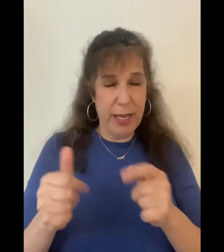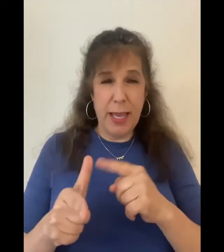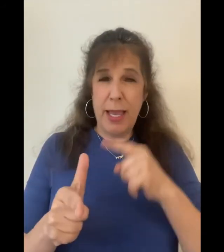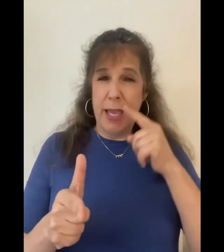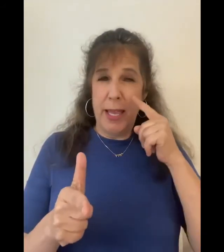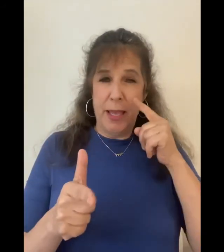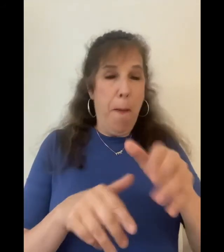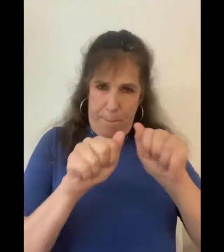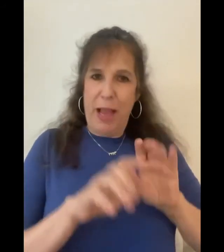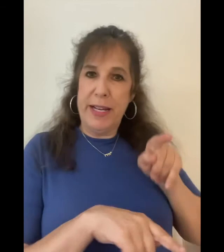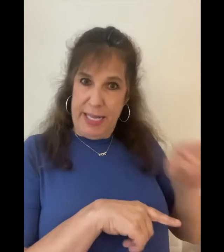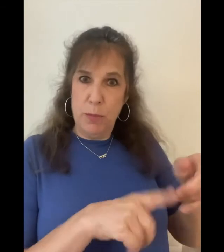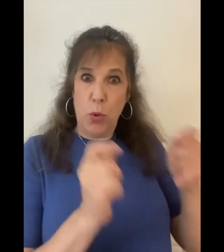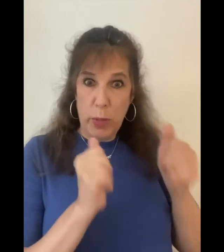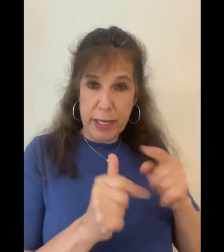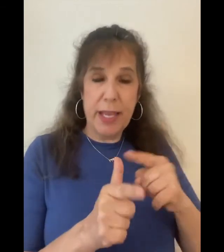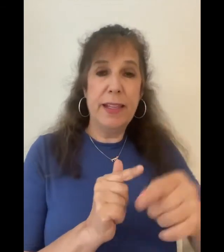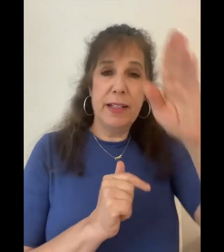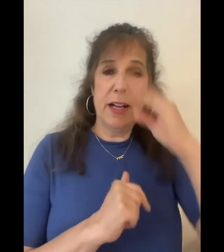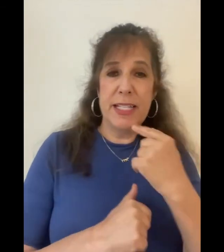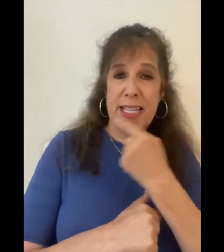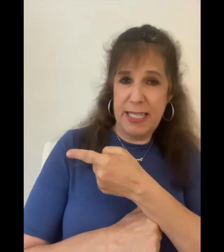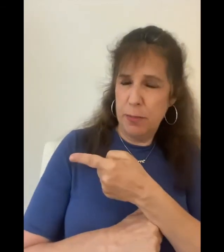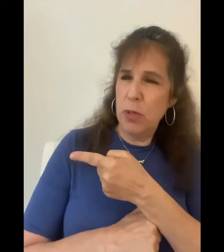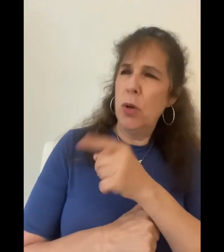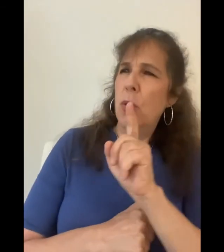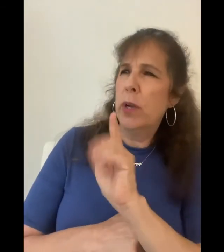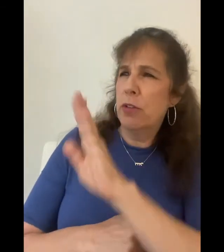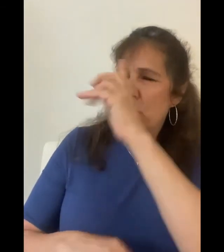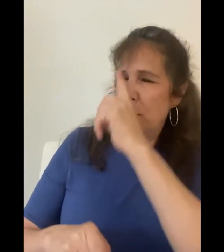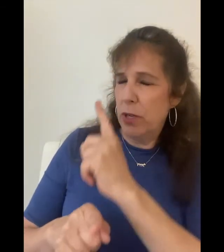then the famous answer, he says, Hashomer achi anochi, am I my brother's keeper?